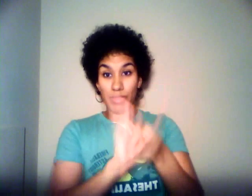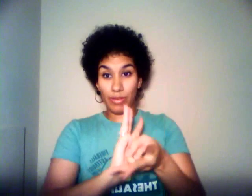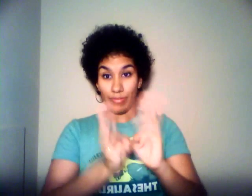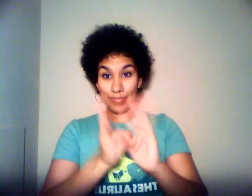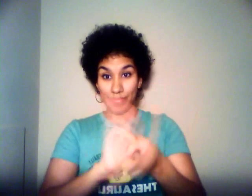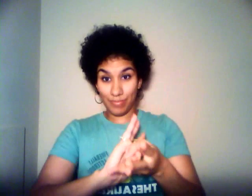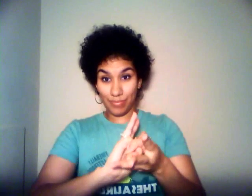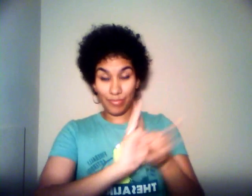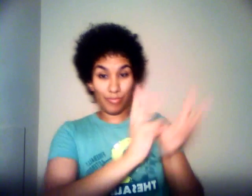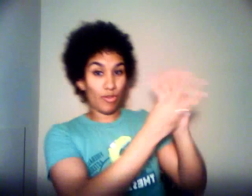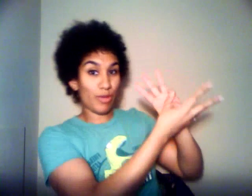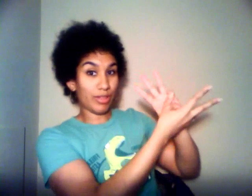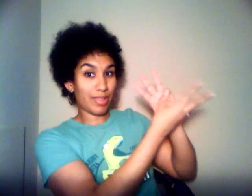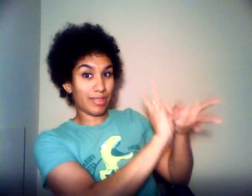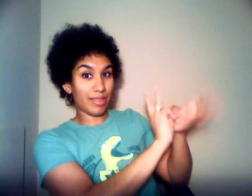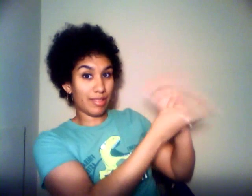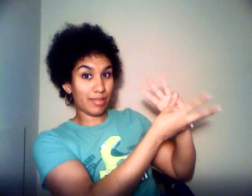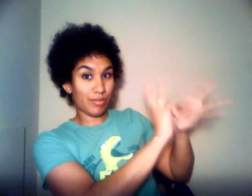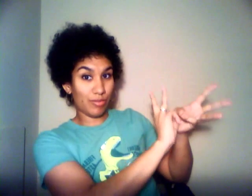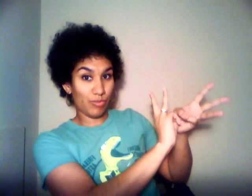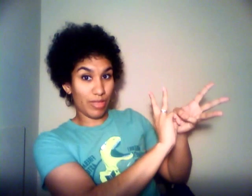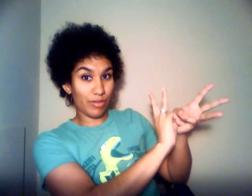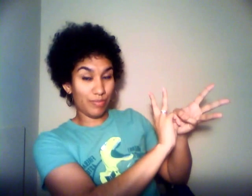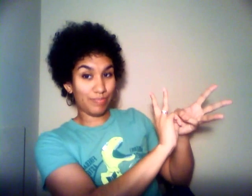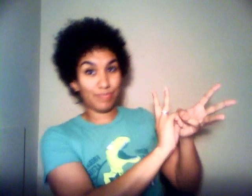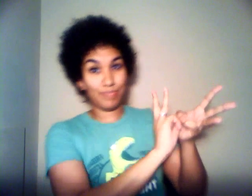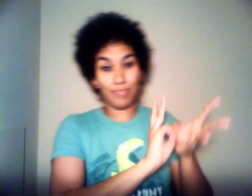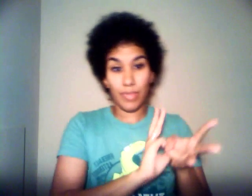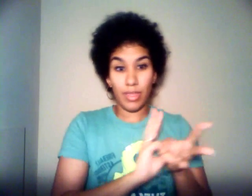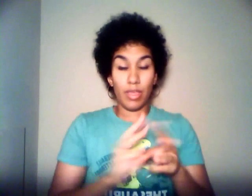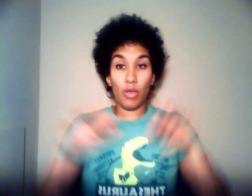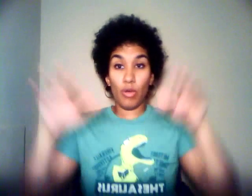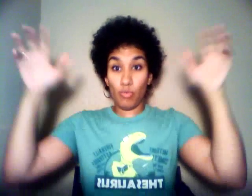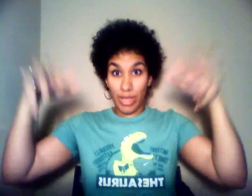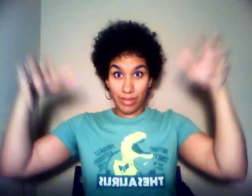weather. Remember, it looks like this. Weather. Rain,